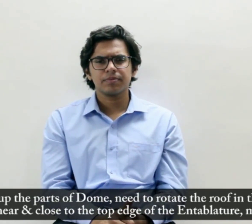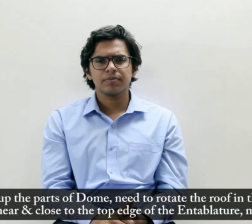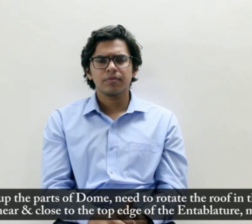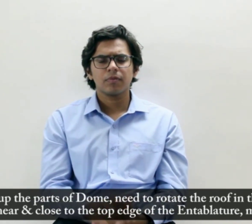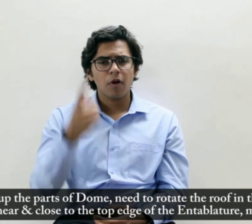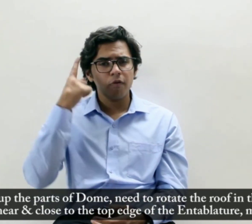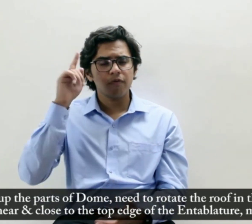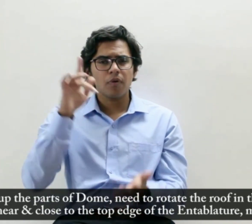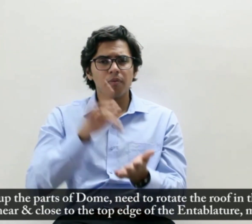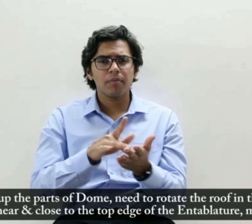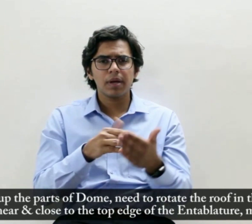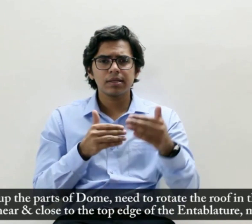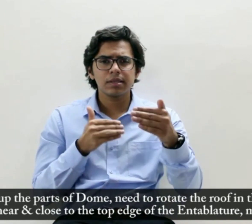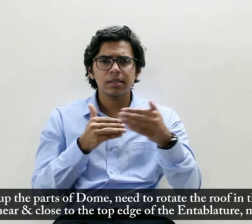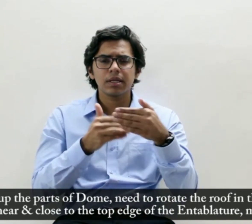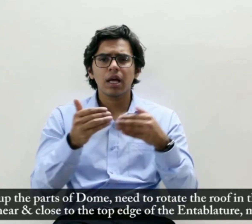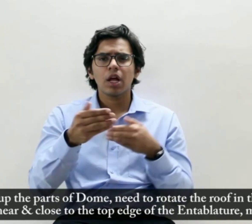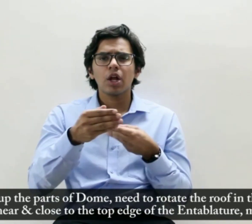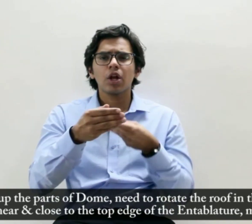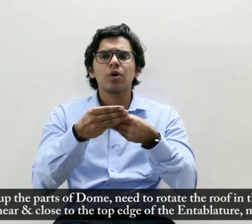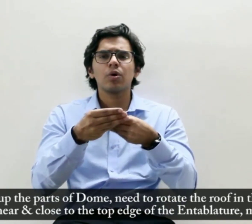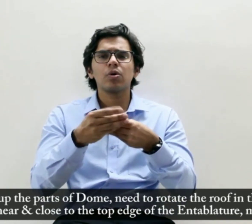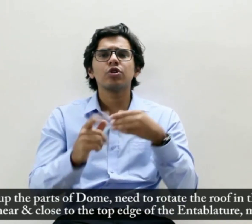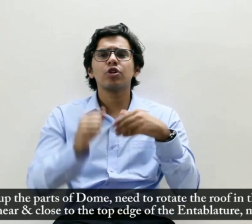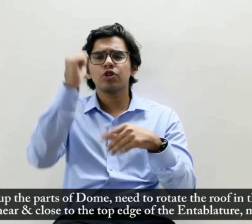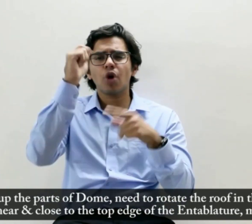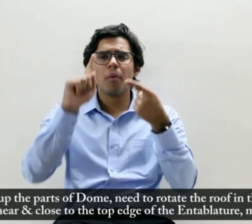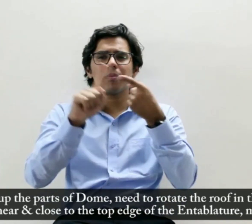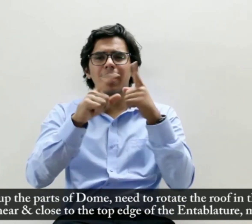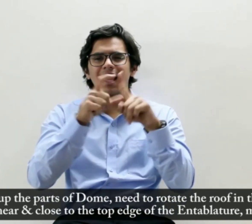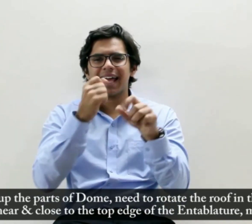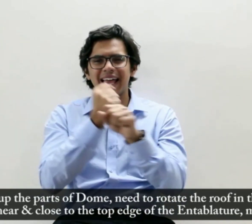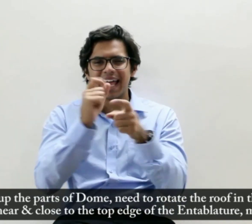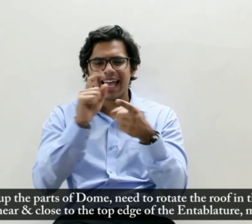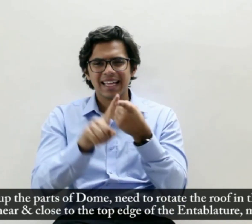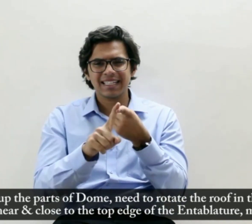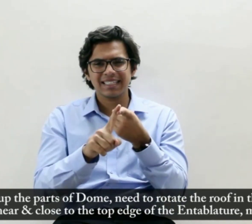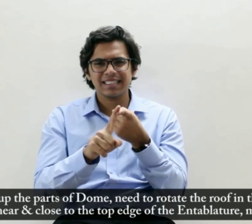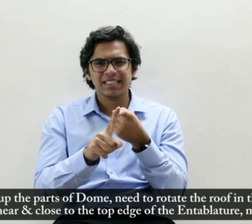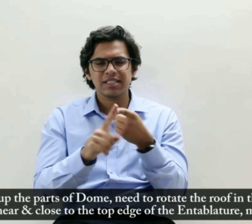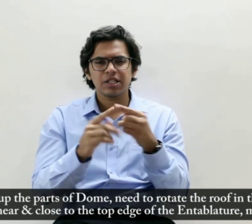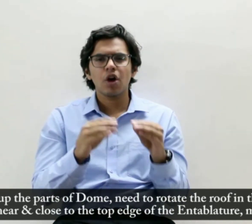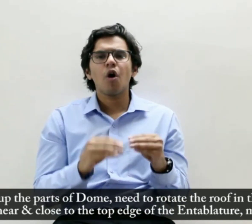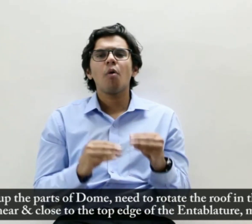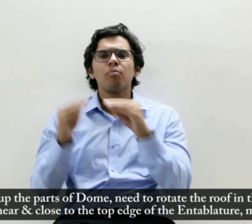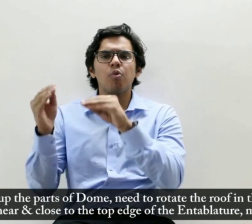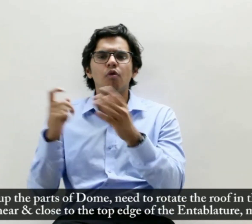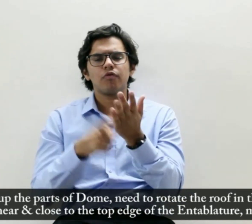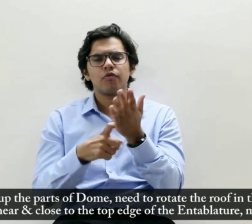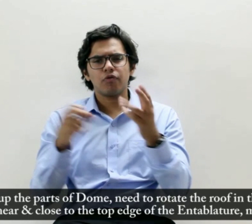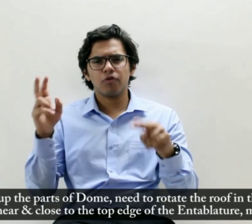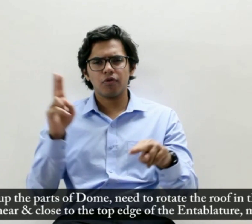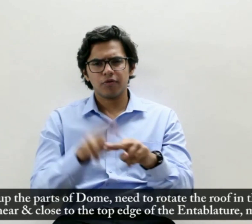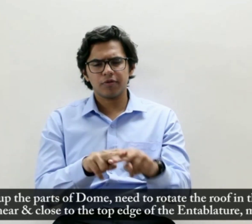near and close to the top edge of the entablature, move the roof.